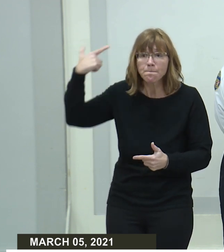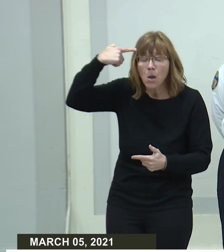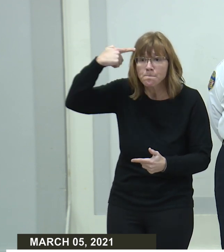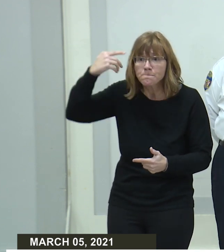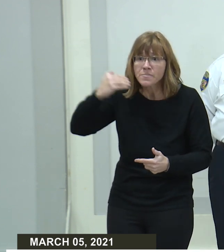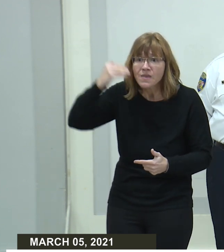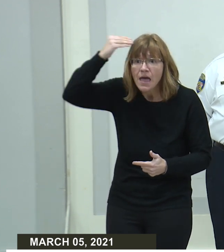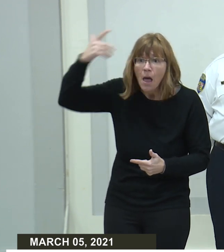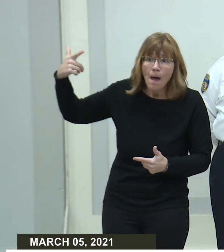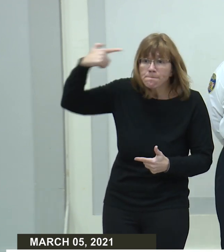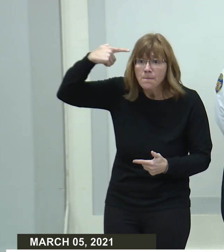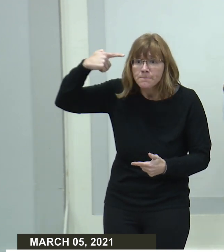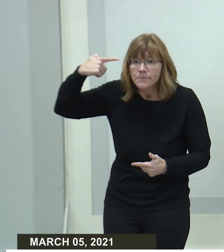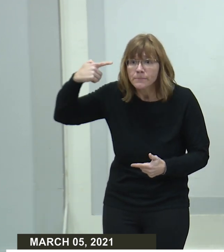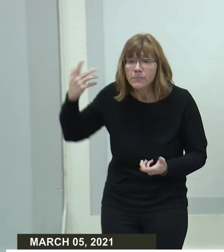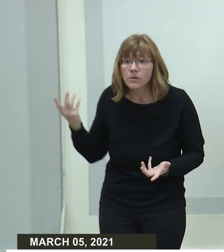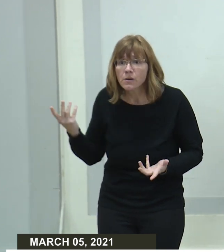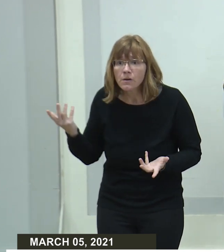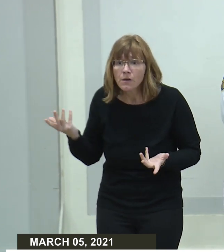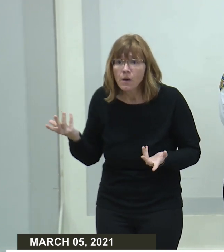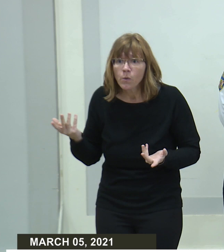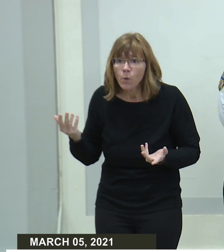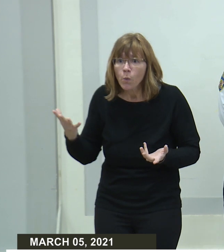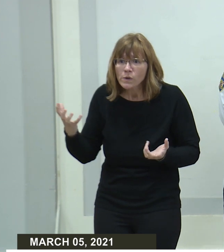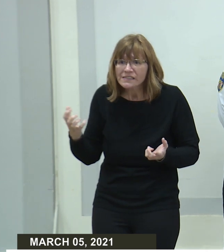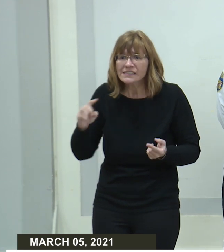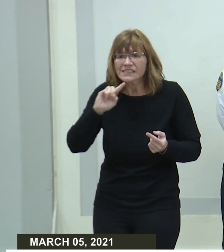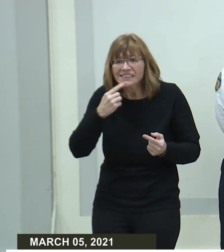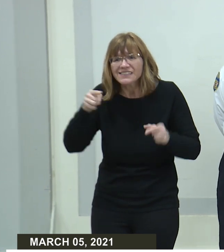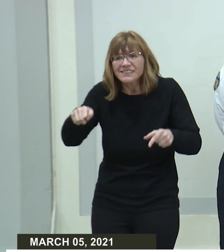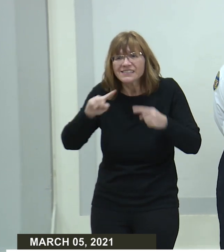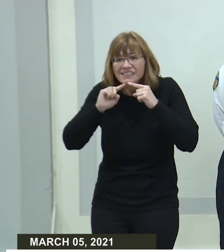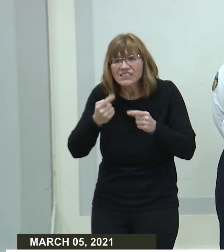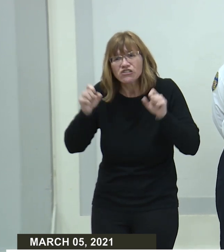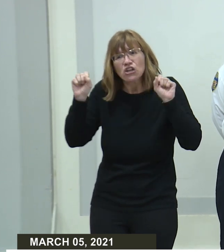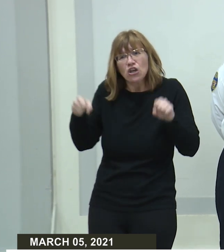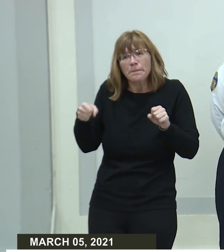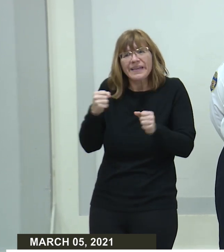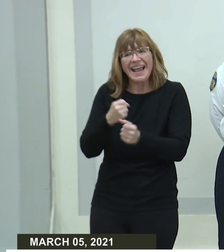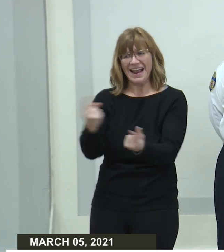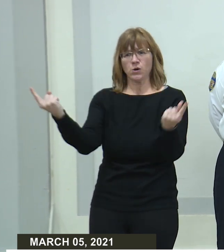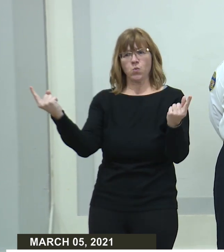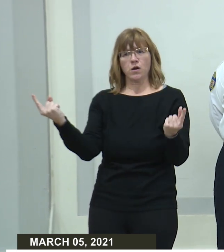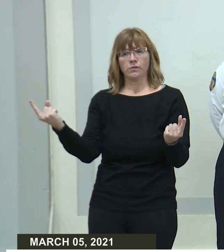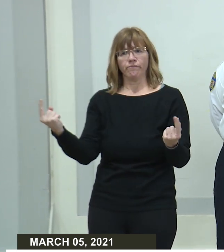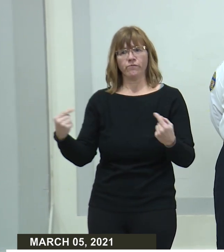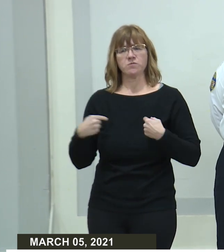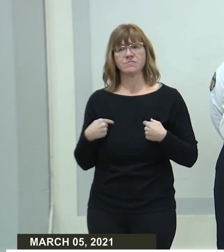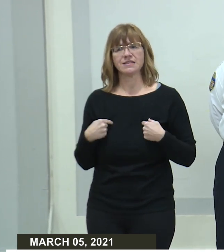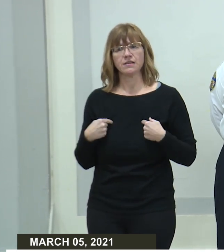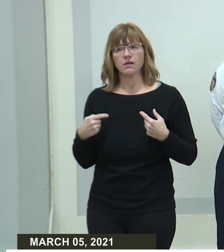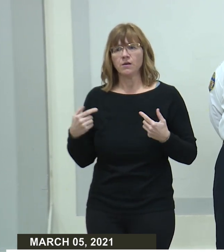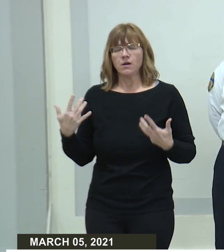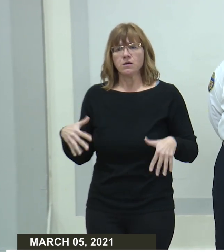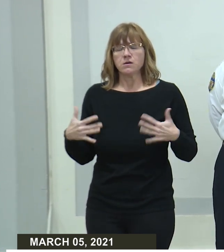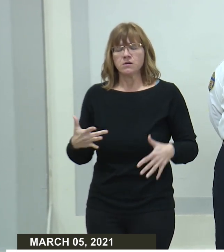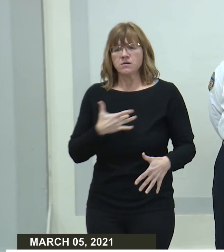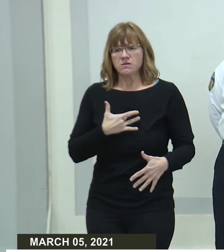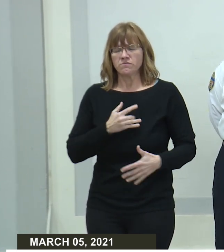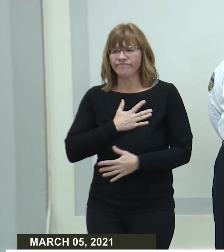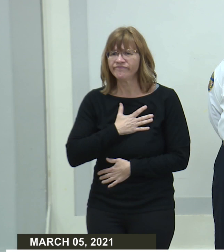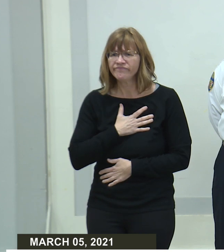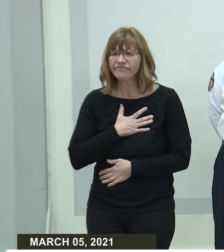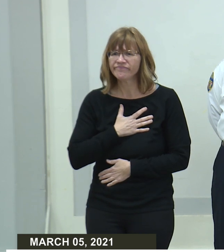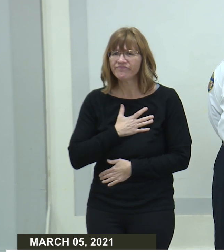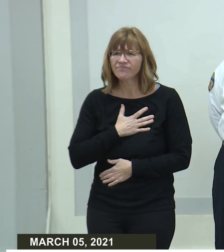how serious that is and know that that could have been anybody. For me, that one was particularly chilling because I